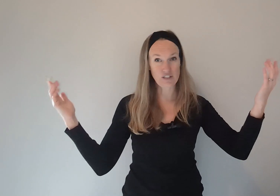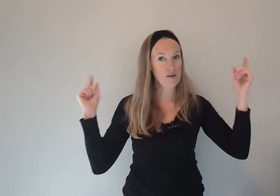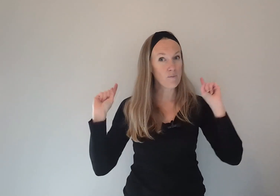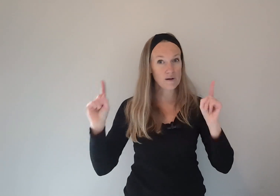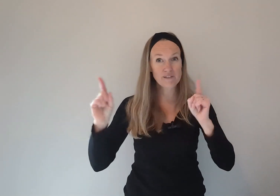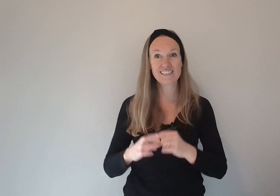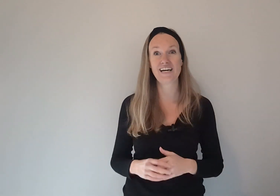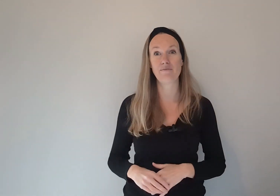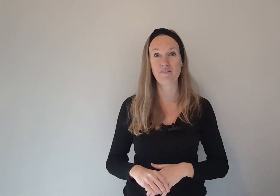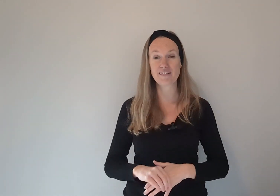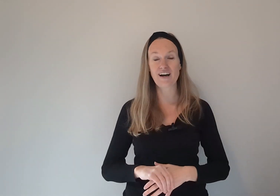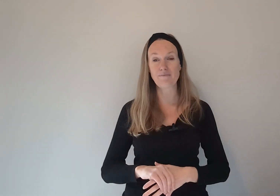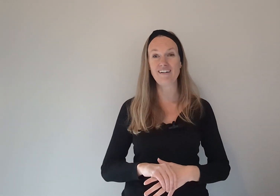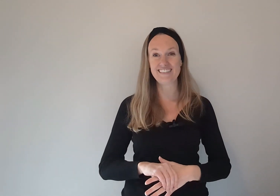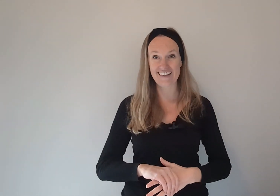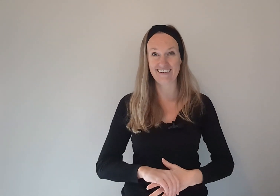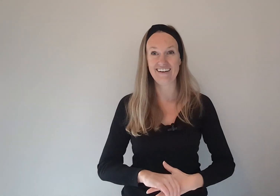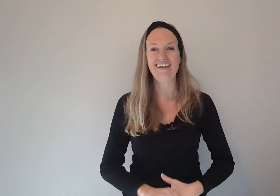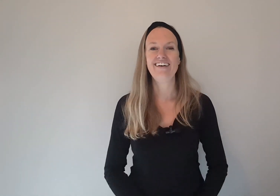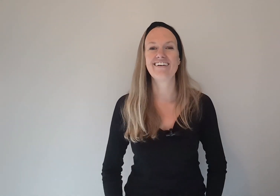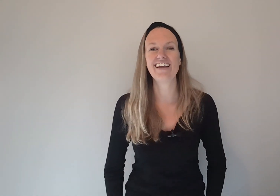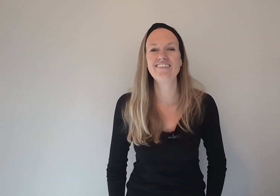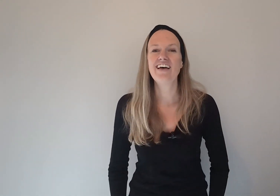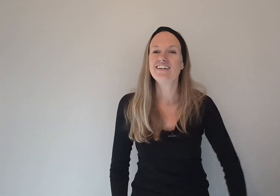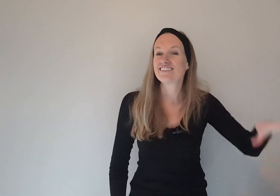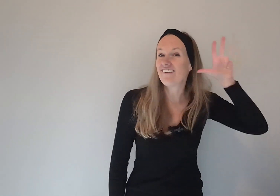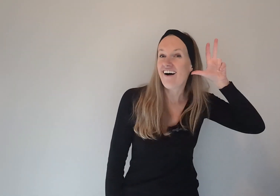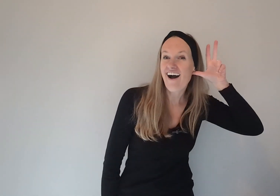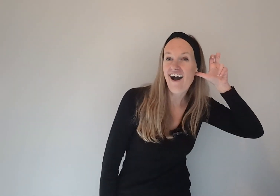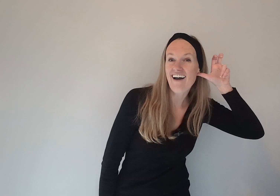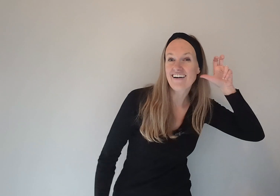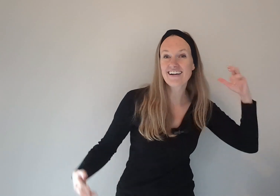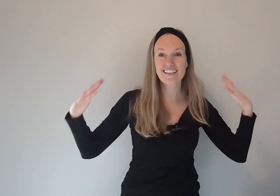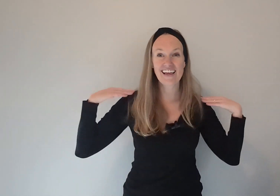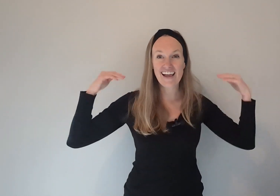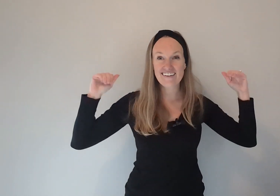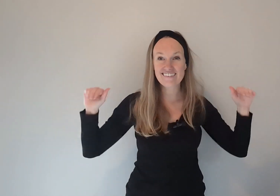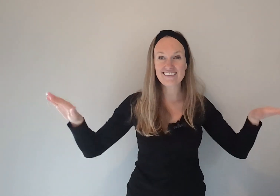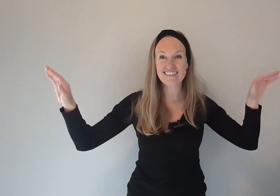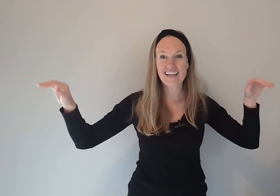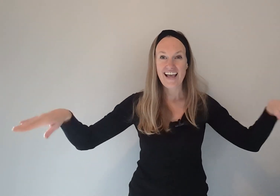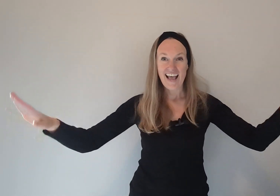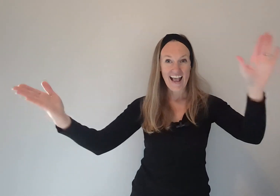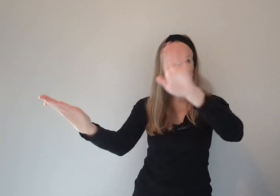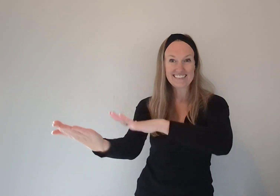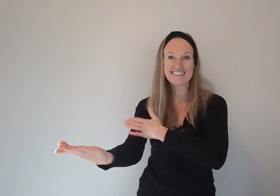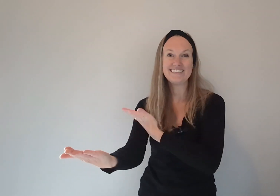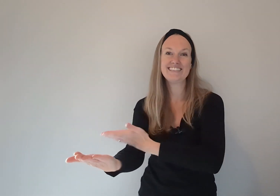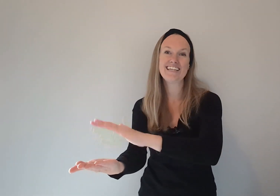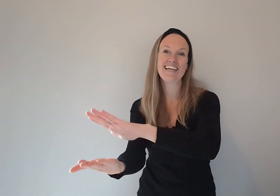Try it one more time from the top all together. Okay, so hark the herald angels